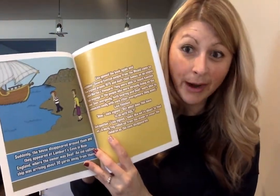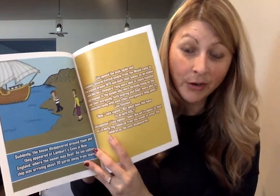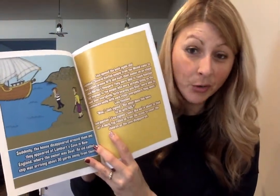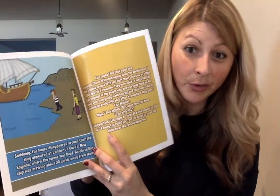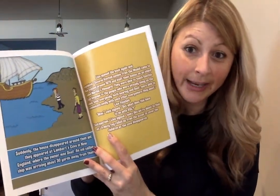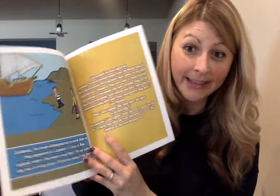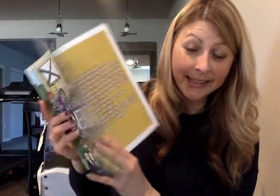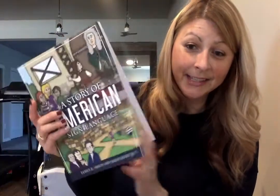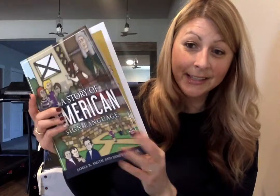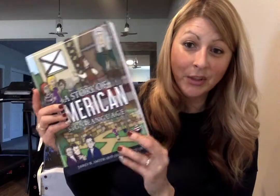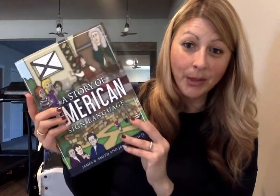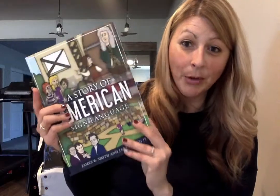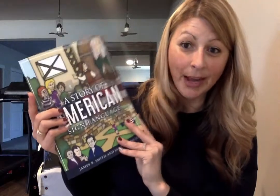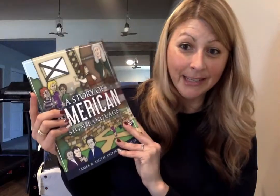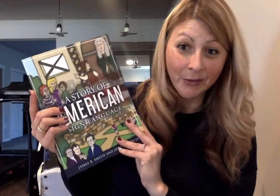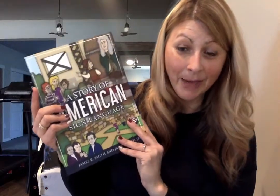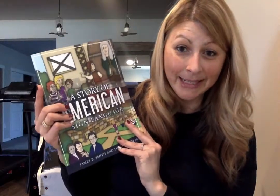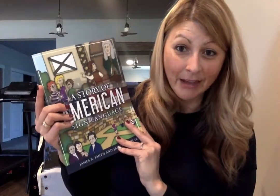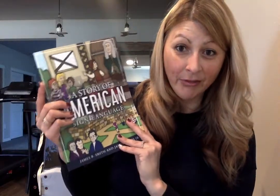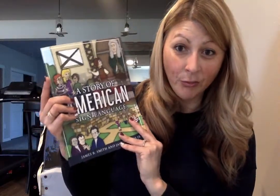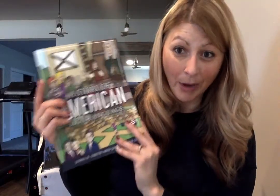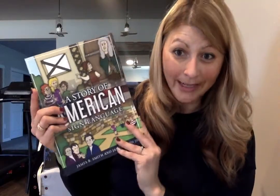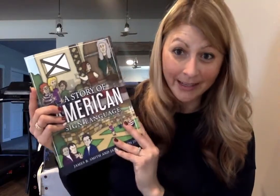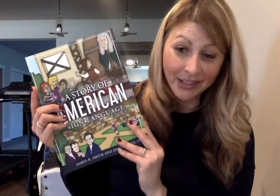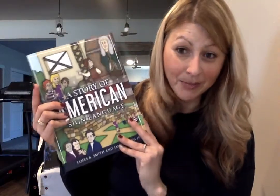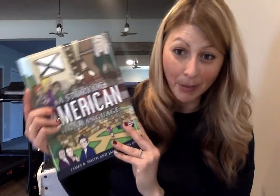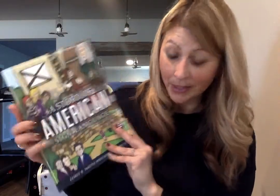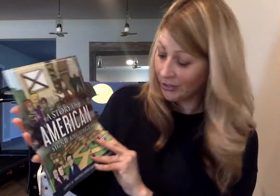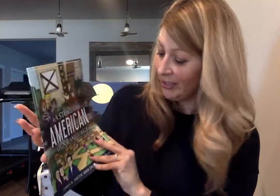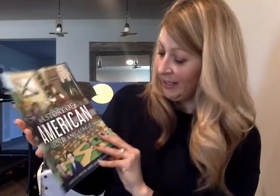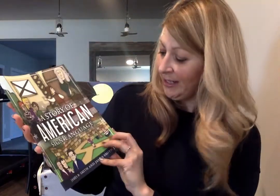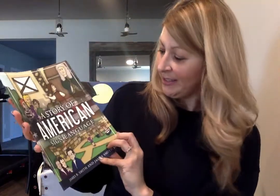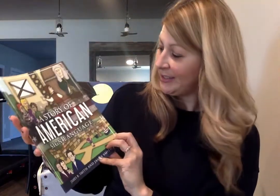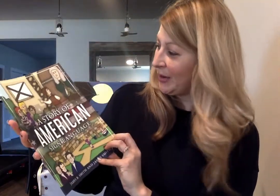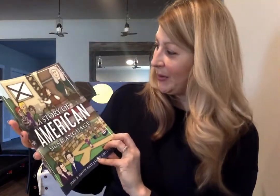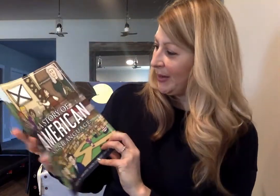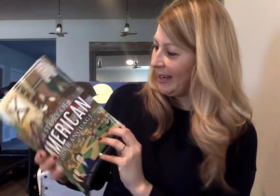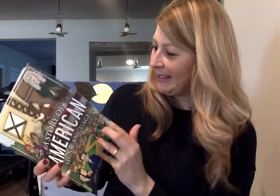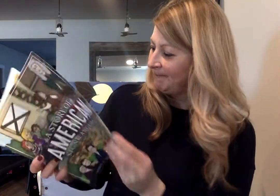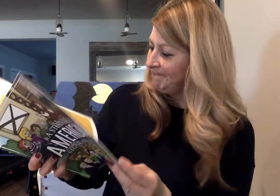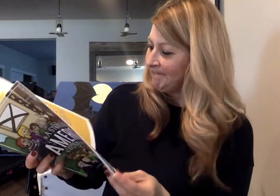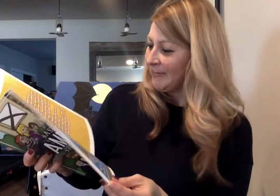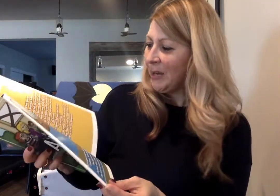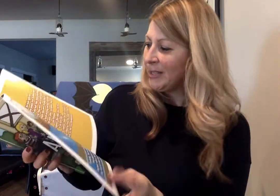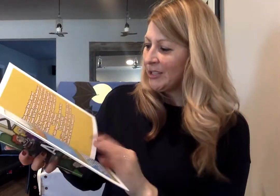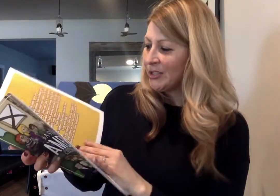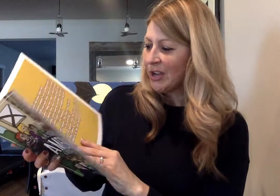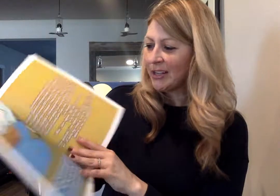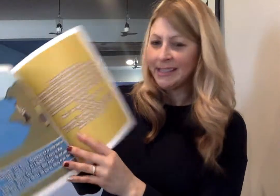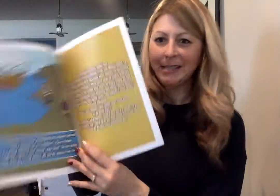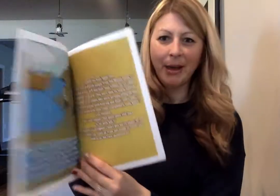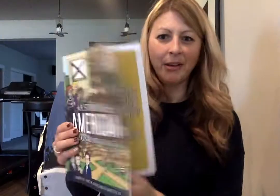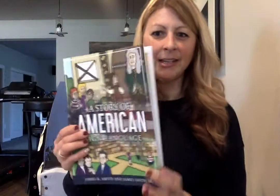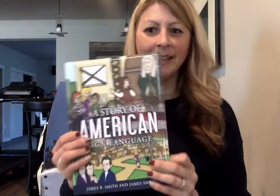who created this. This is the only book I didn't myself write. I just published. So anyways, it's about these